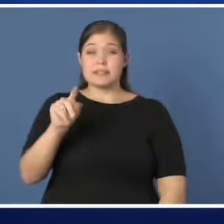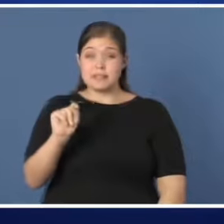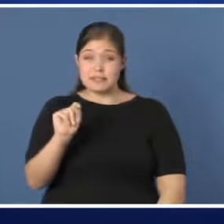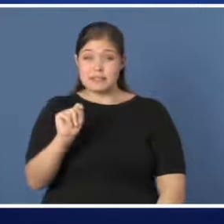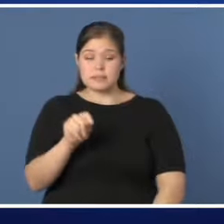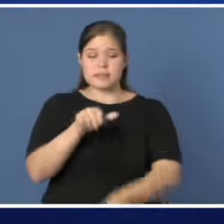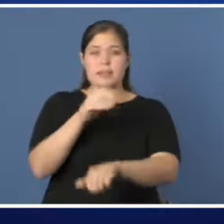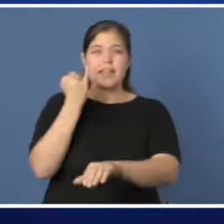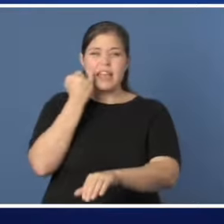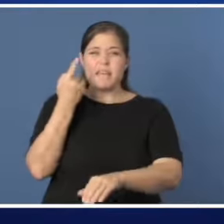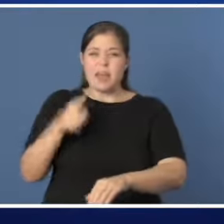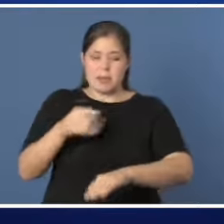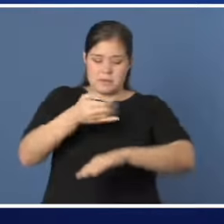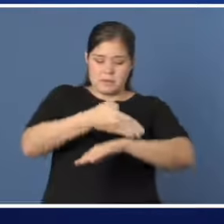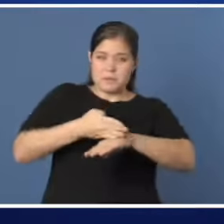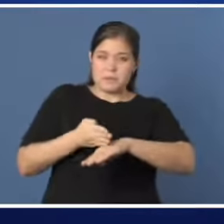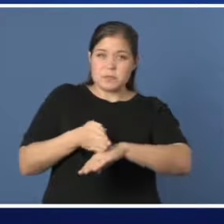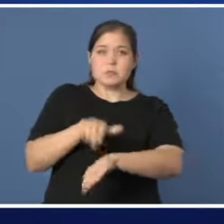splinting material,